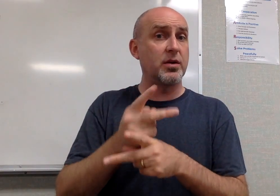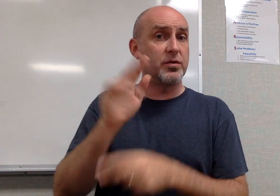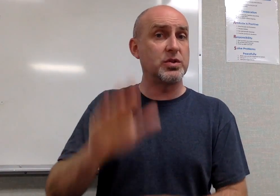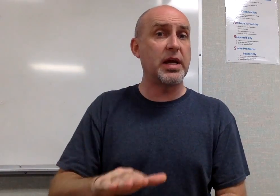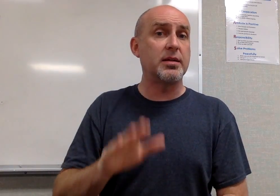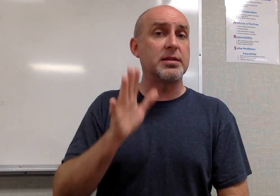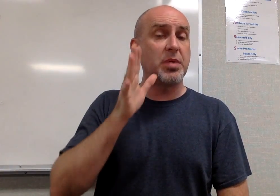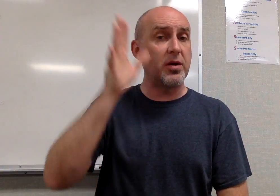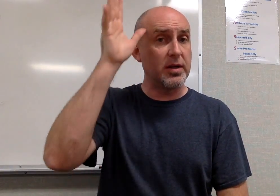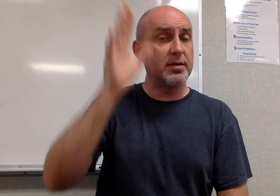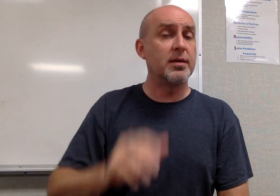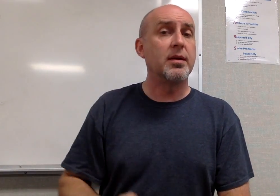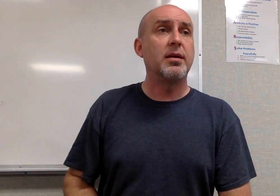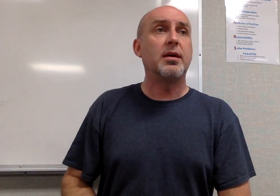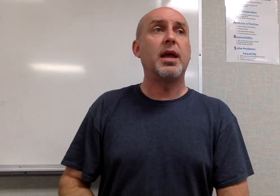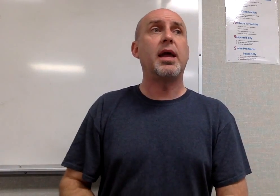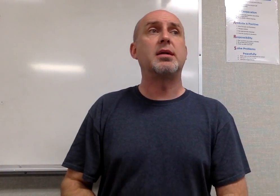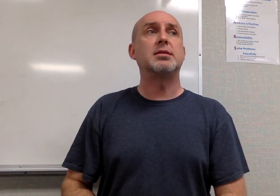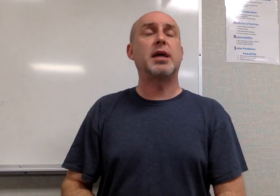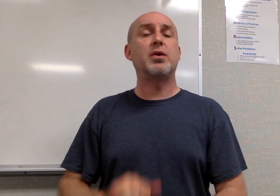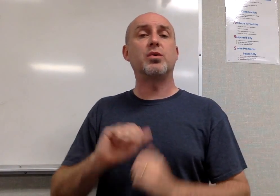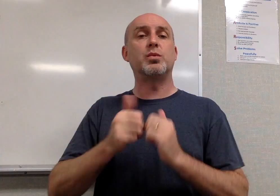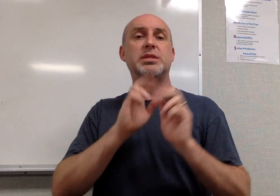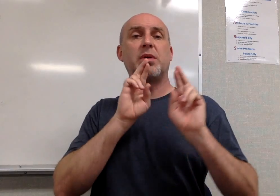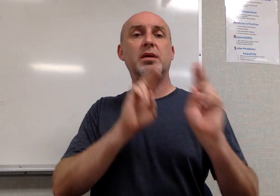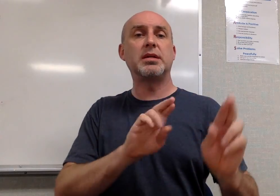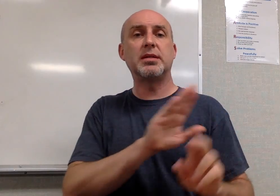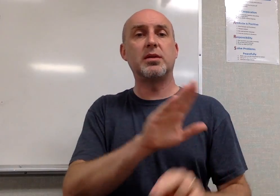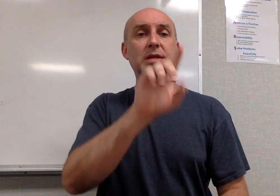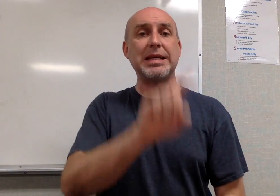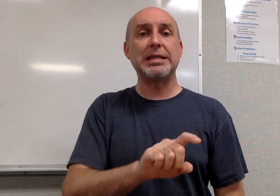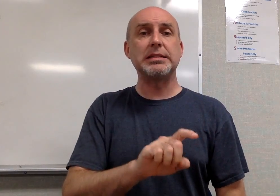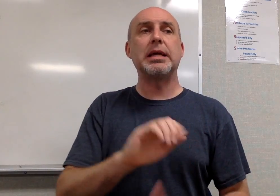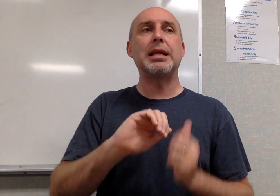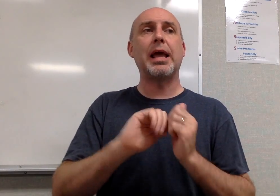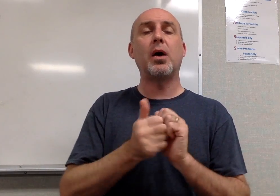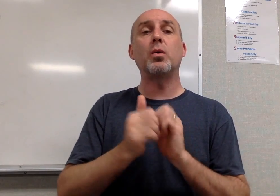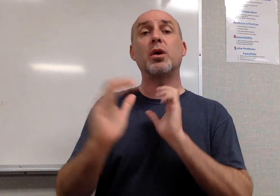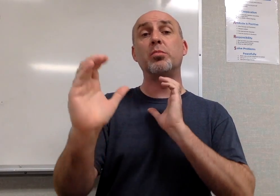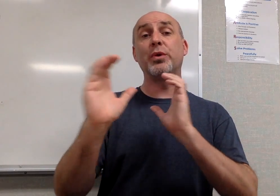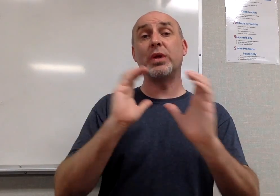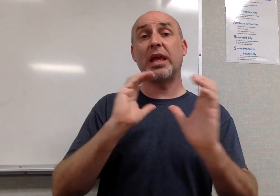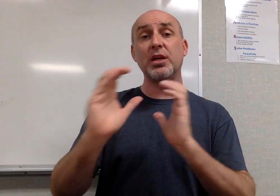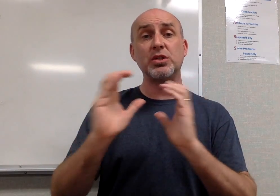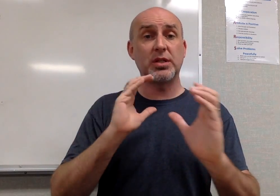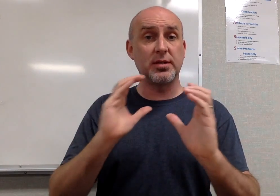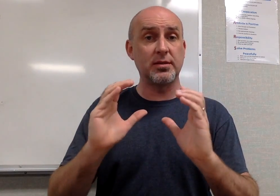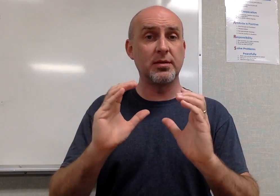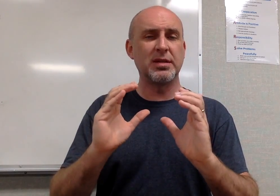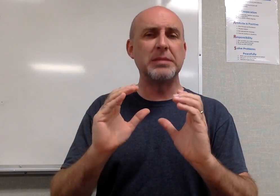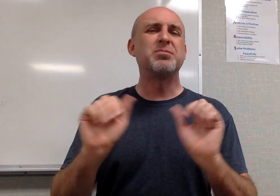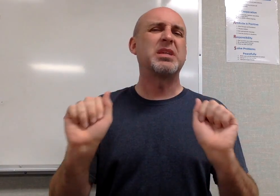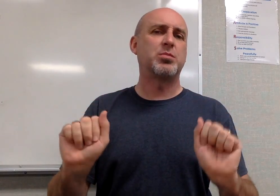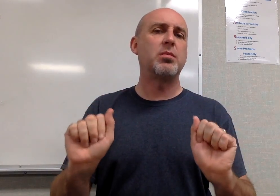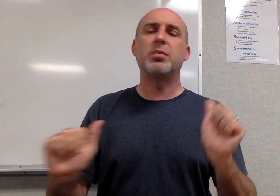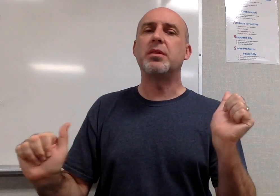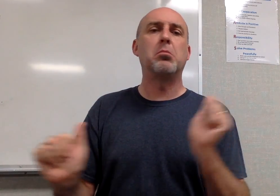of your child as a parent and how you're responding to their needs, and how communication is probably the